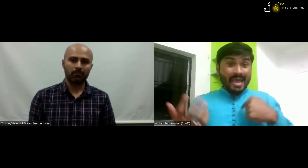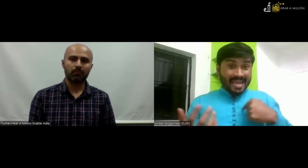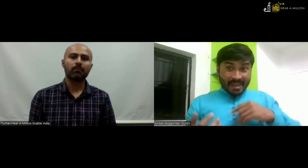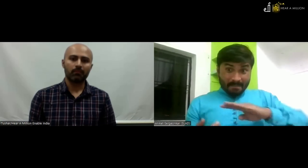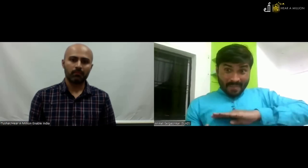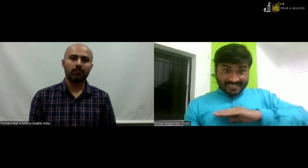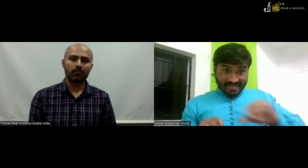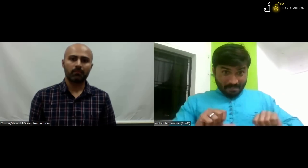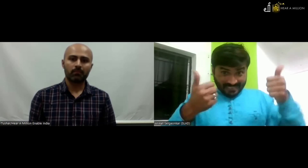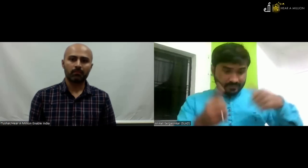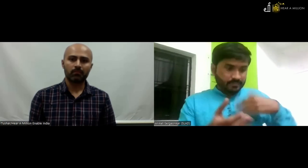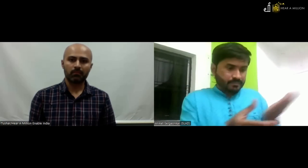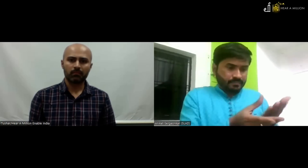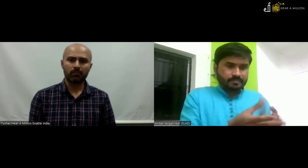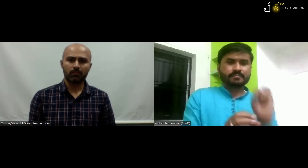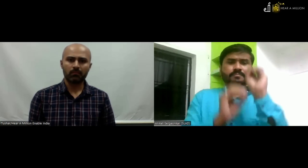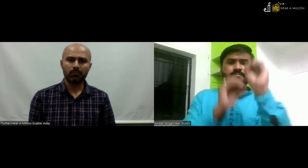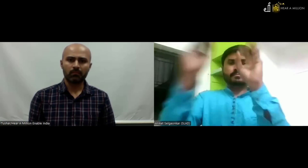something